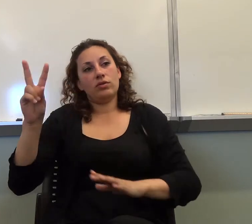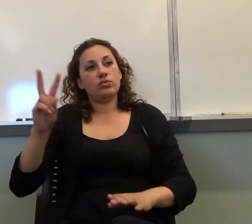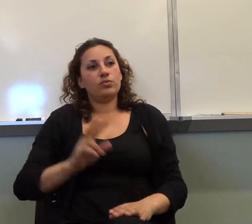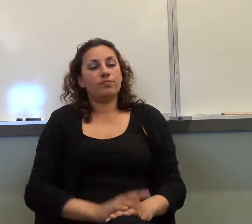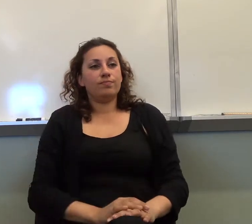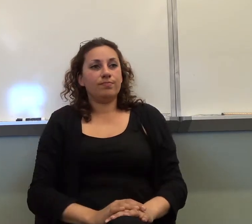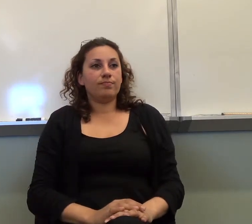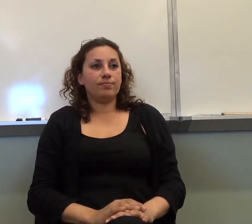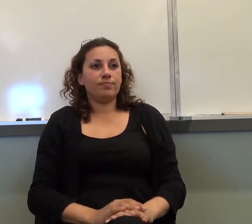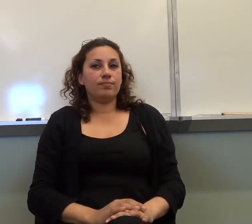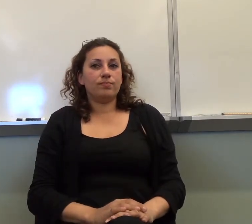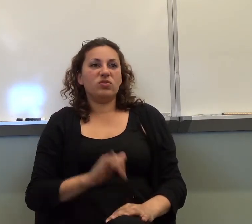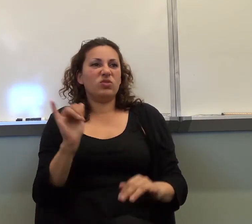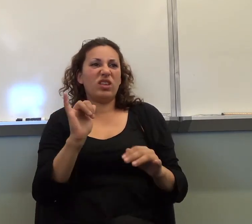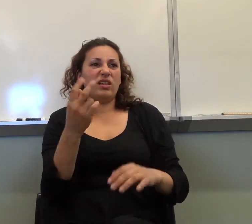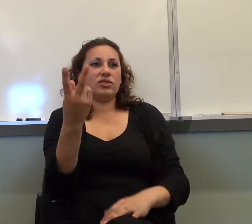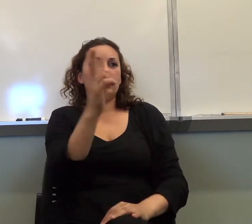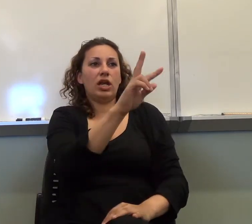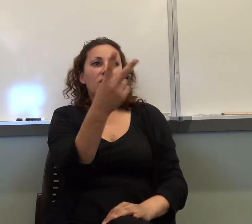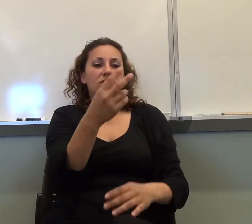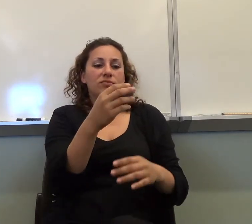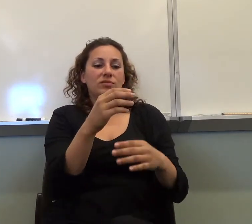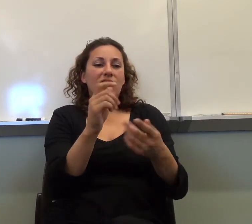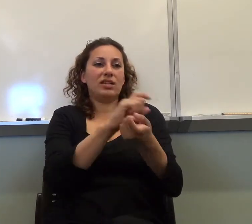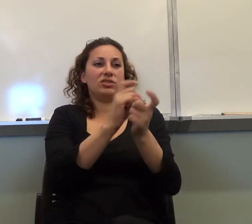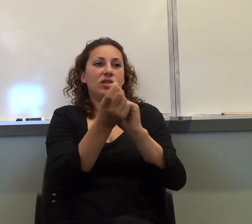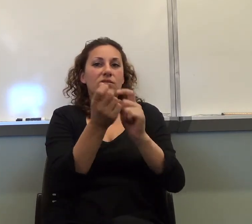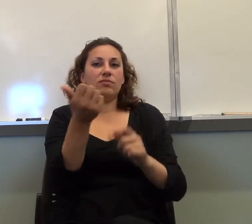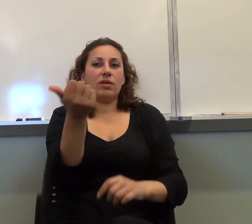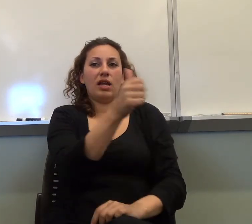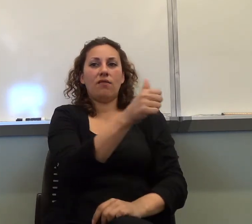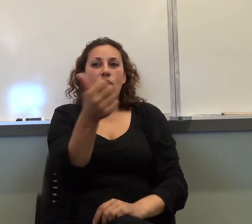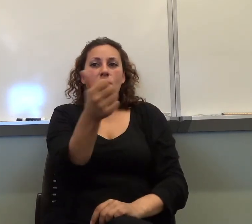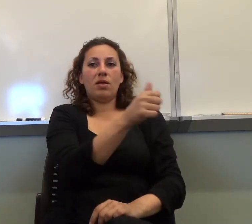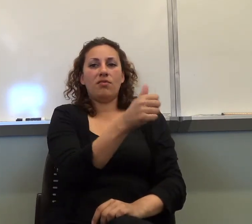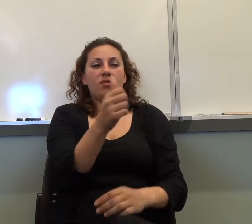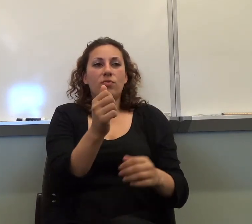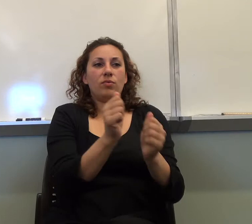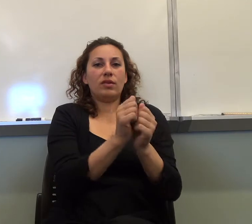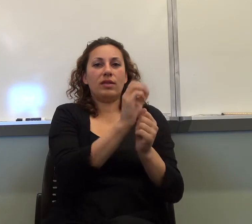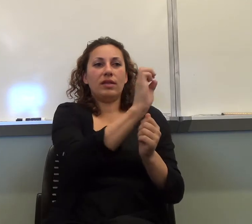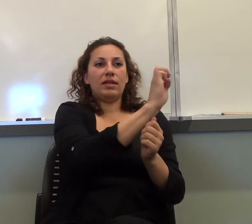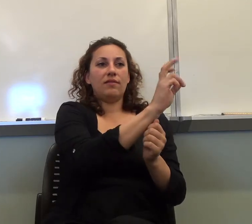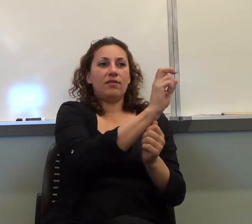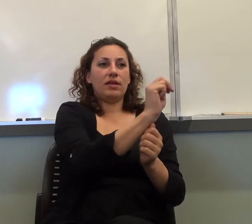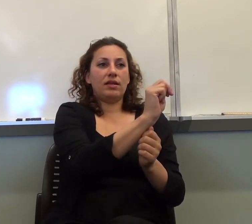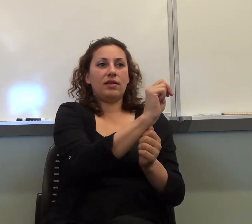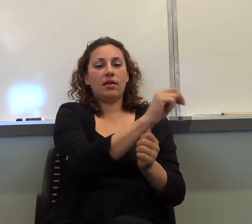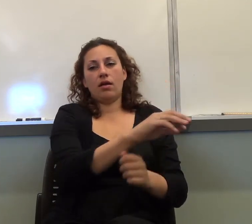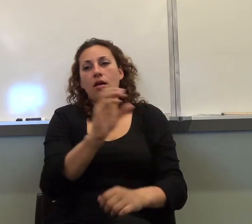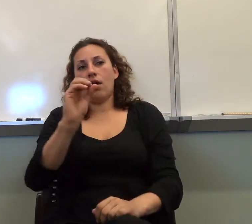So it flips back and forth between even and odd numbers of products.